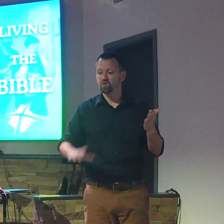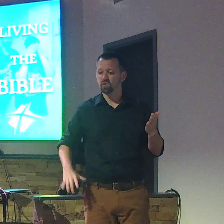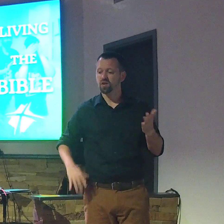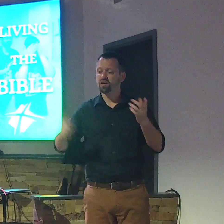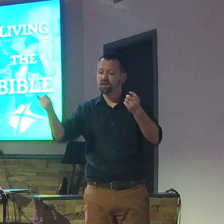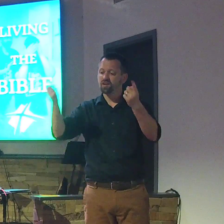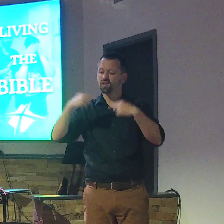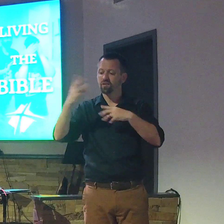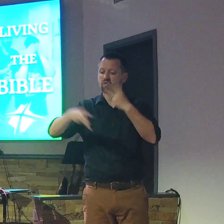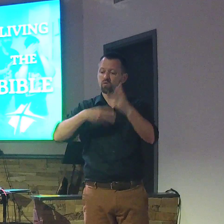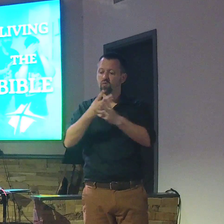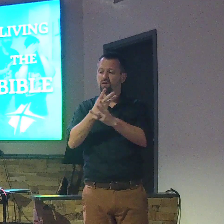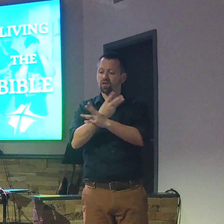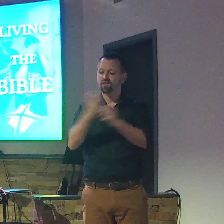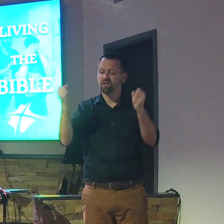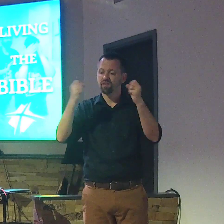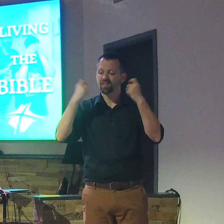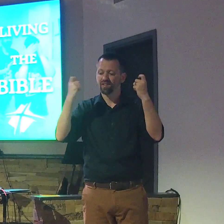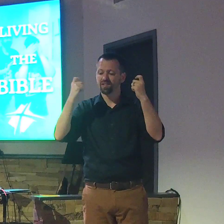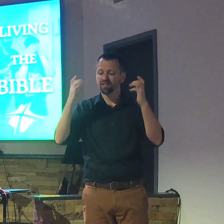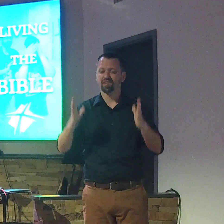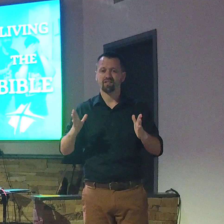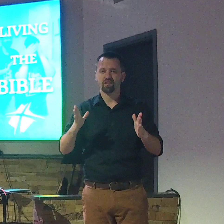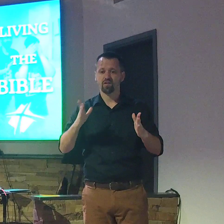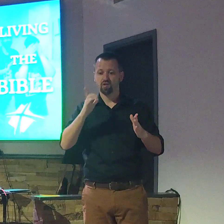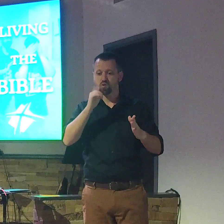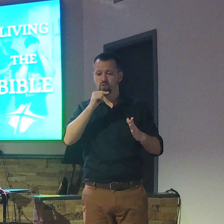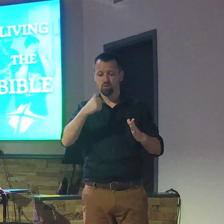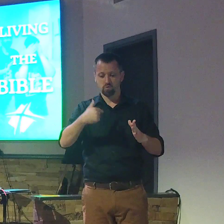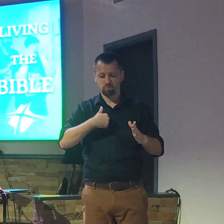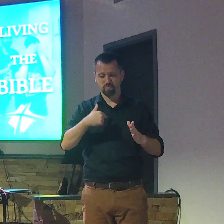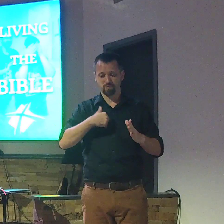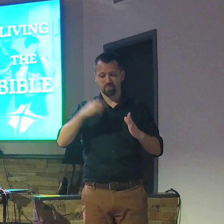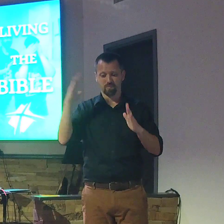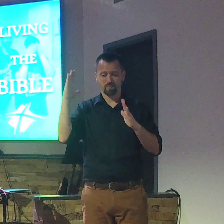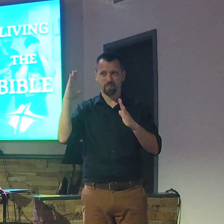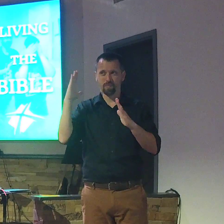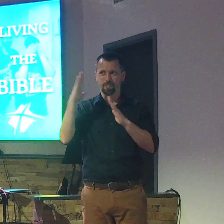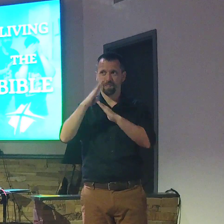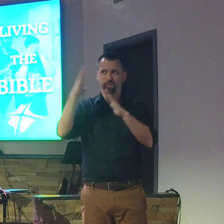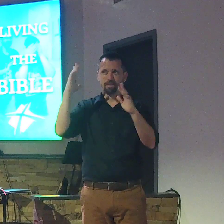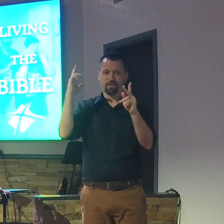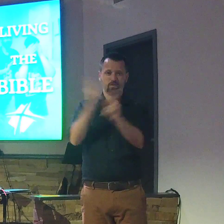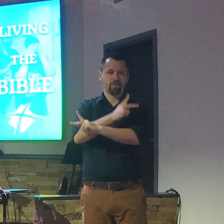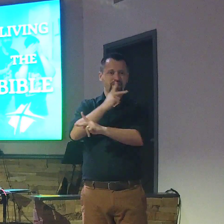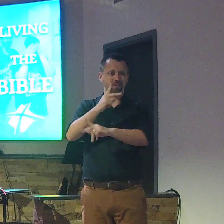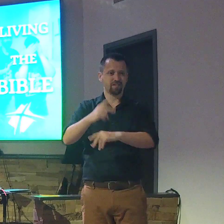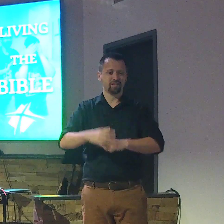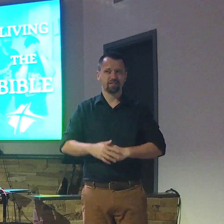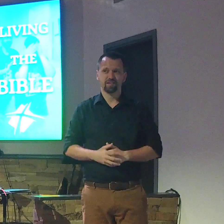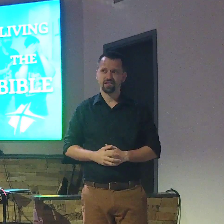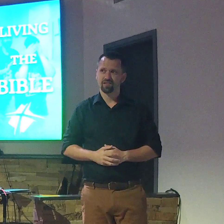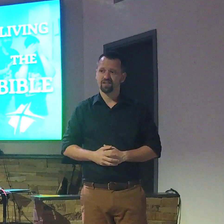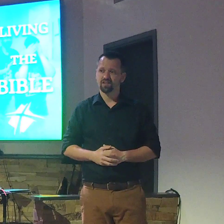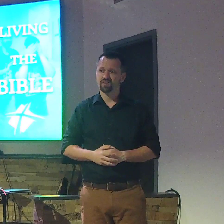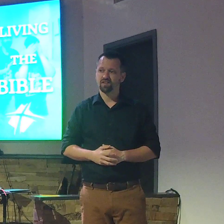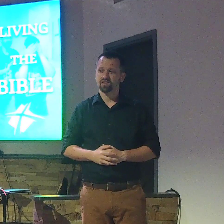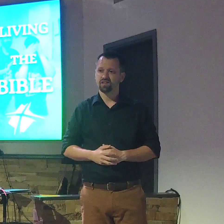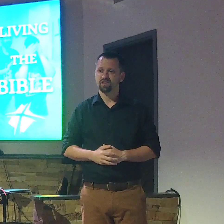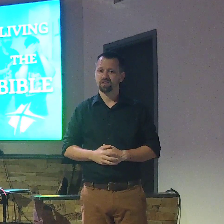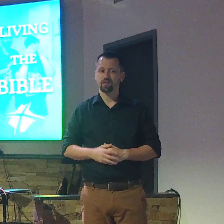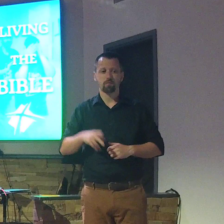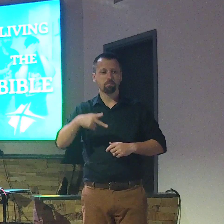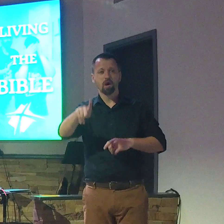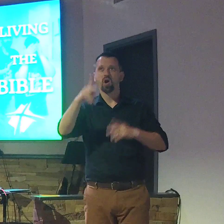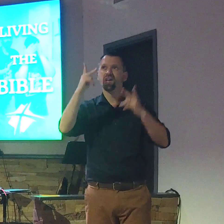into the world to save sinners, of whom I am the worst. Paul saw who Jesus